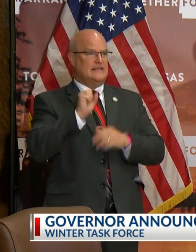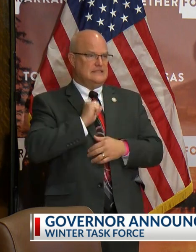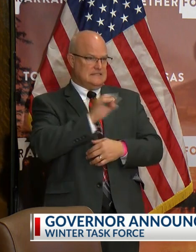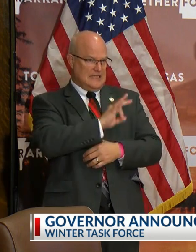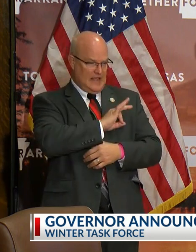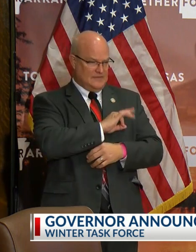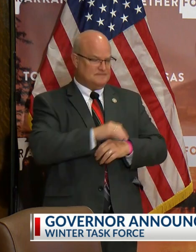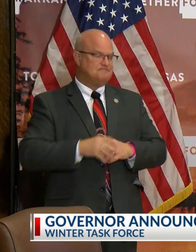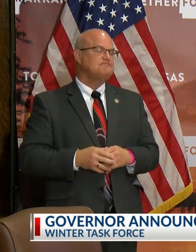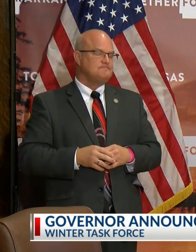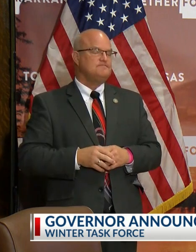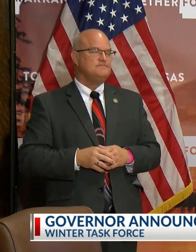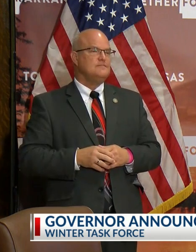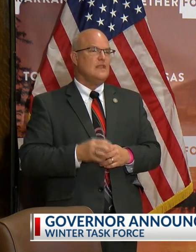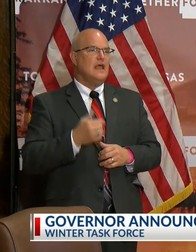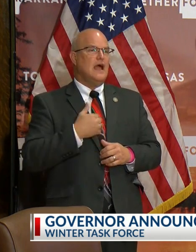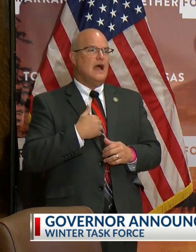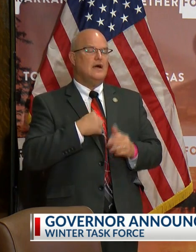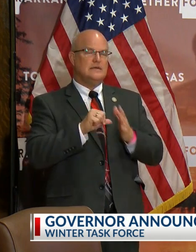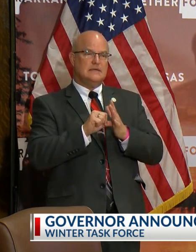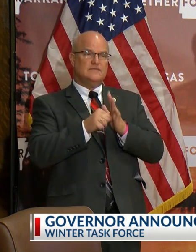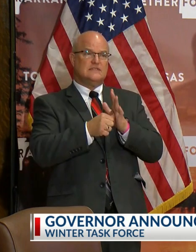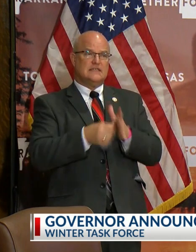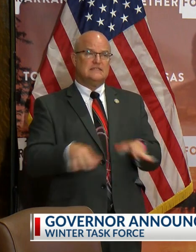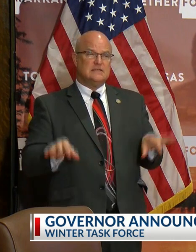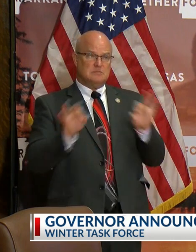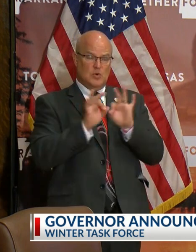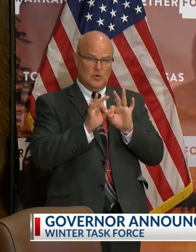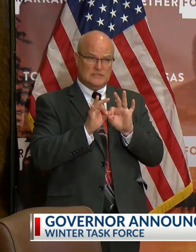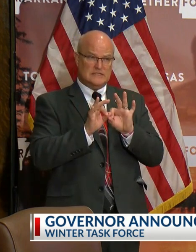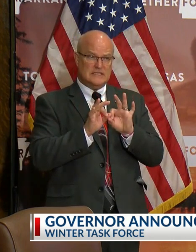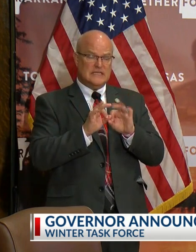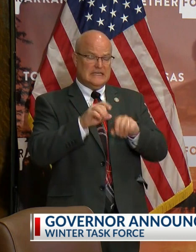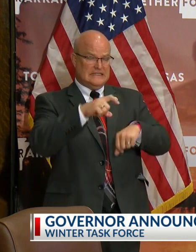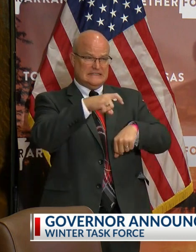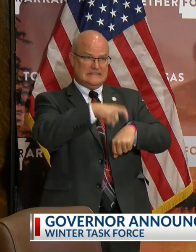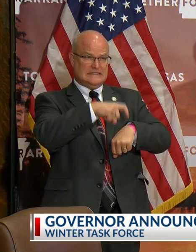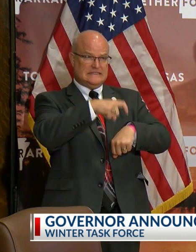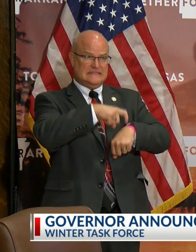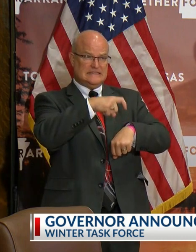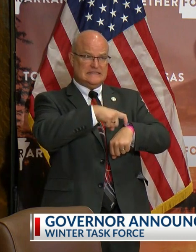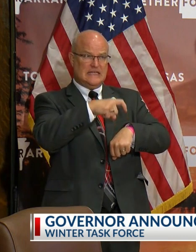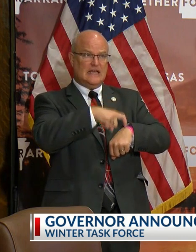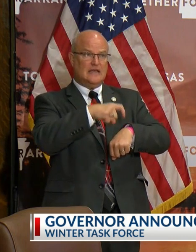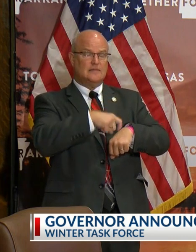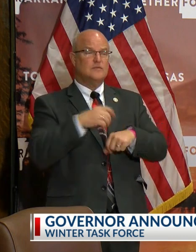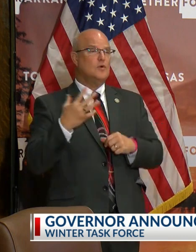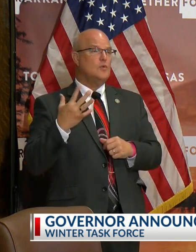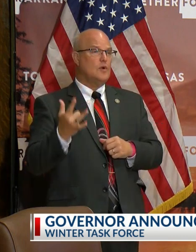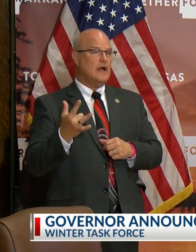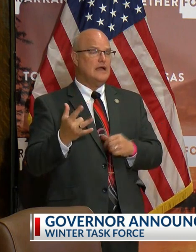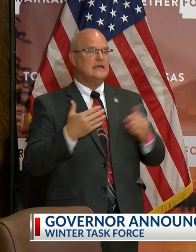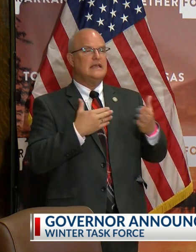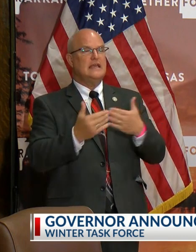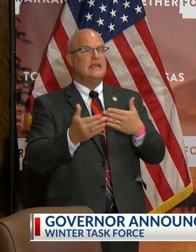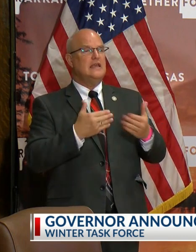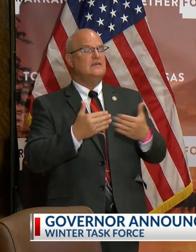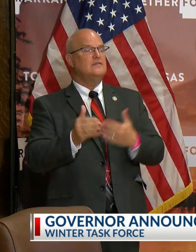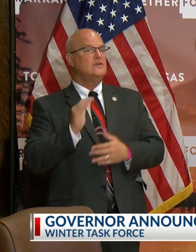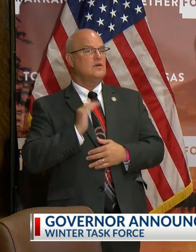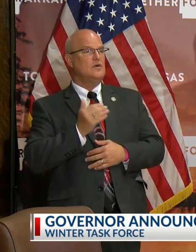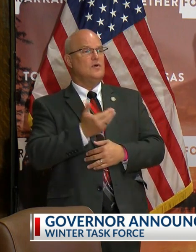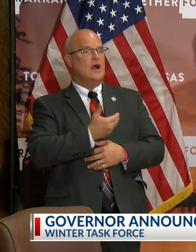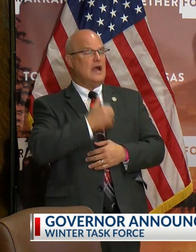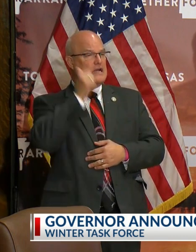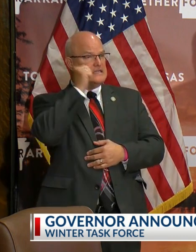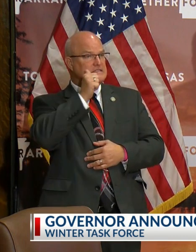staff. And let me emphasize the importance of this and the timeliness of it, because even though our